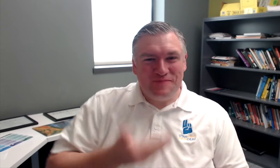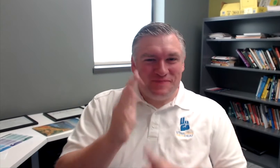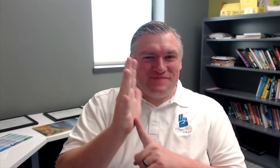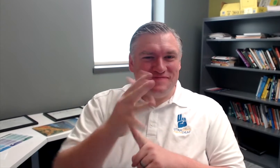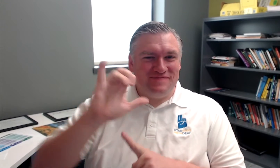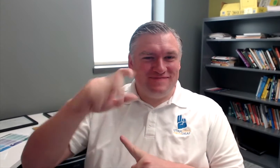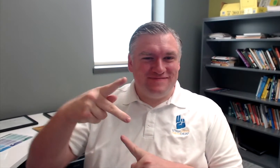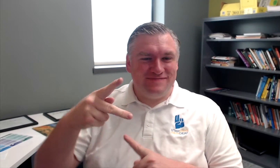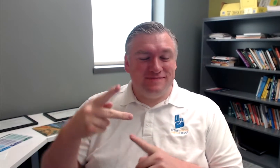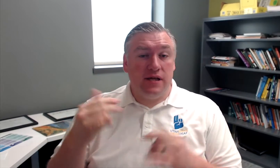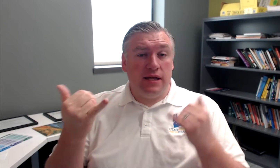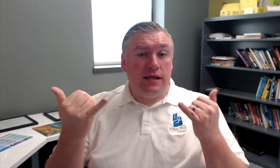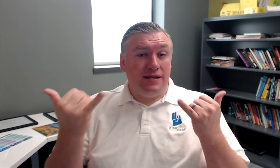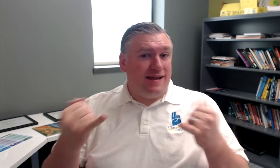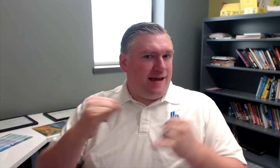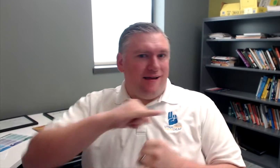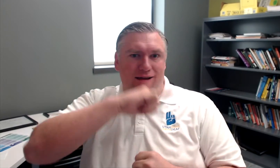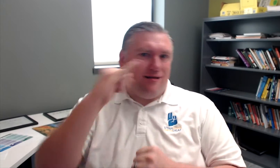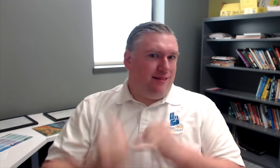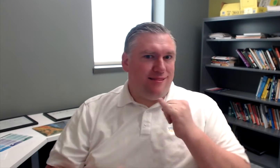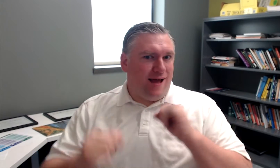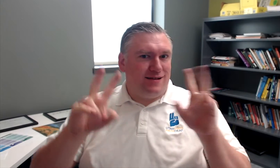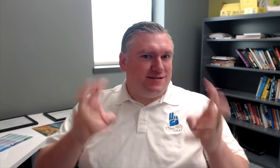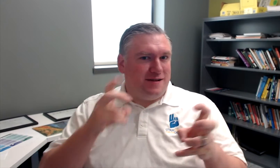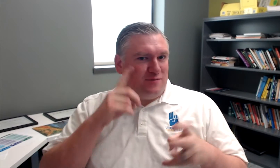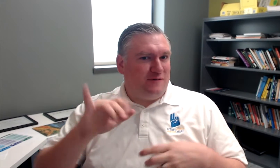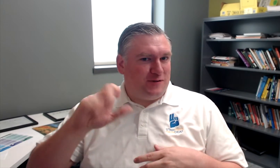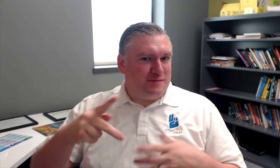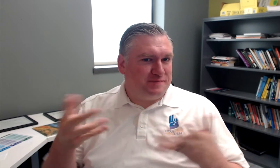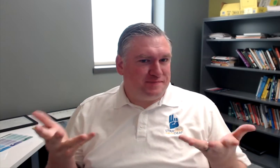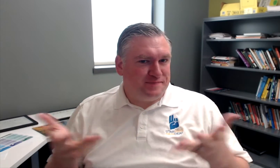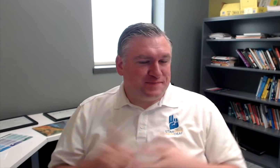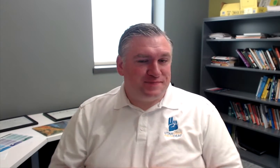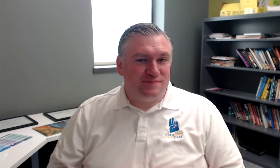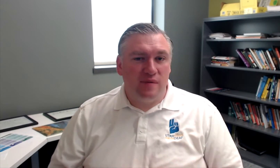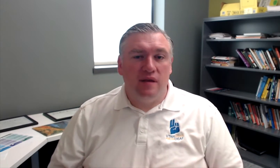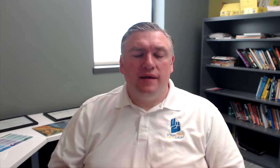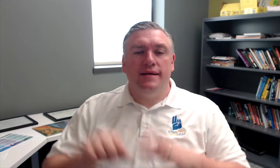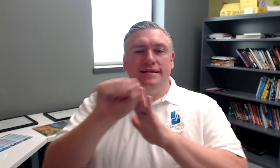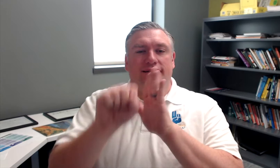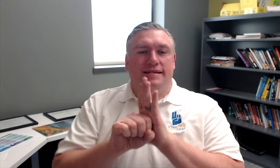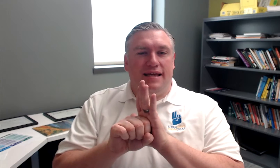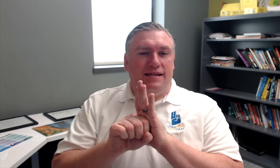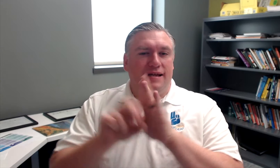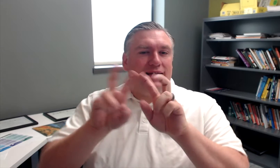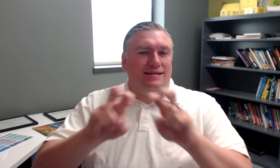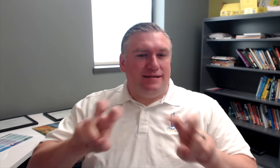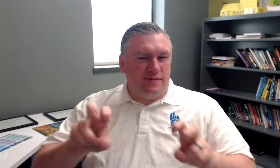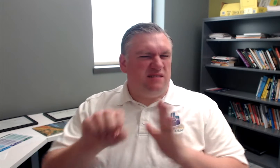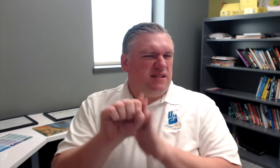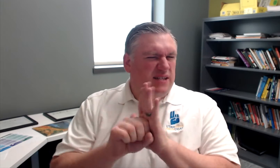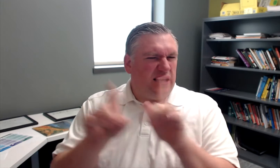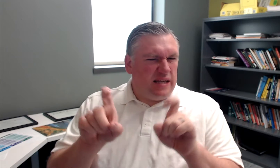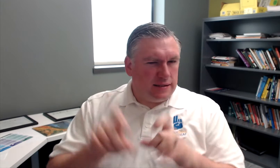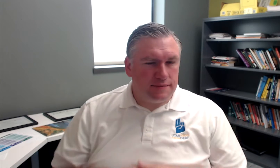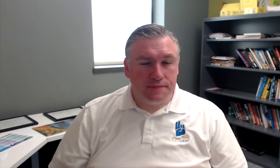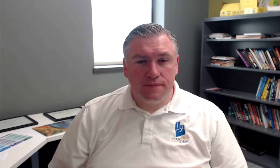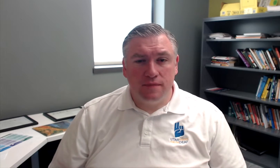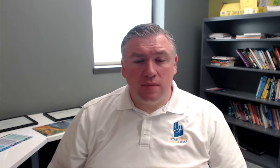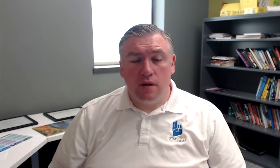Hello, and welcome to the 5-Minute IEP. Today is our final topic for the IEP, state assessment, state testing.